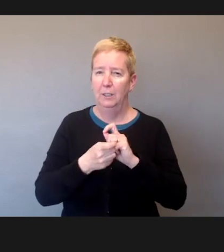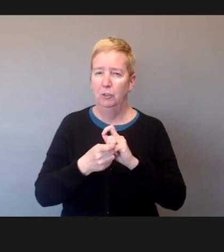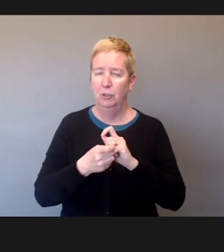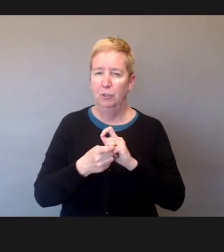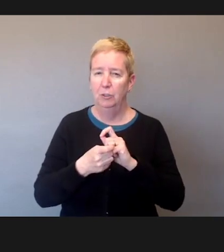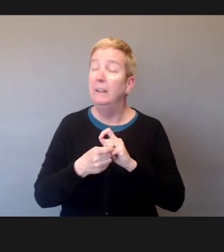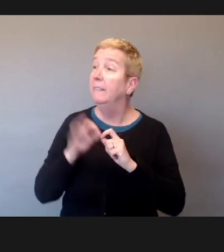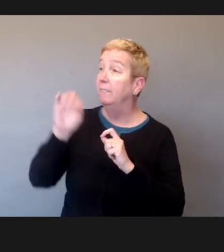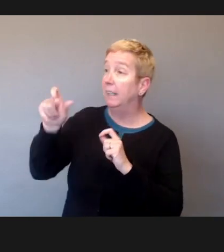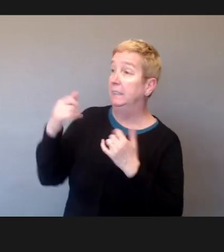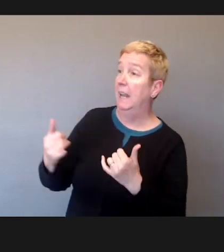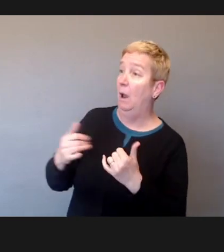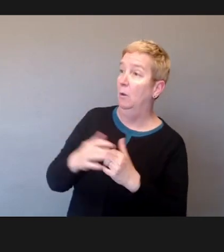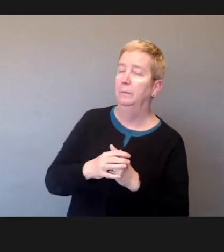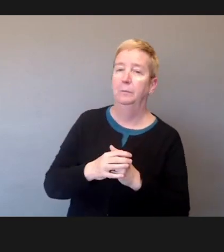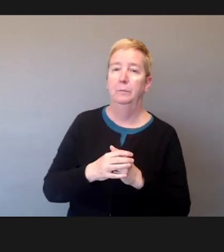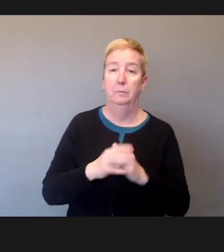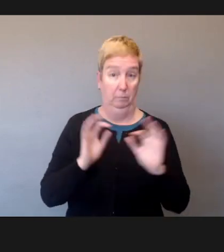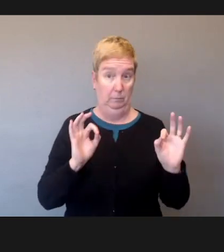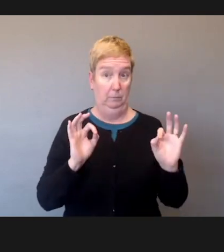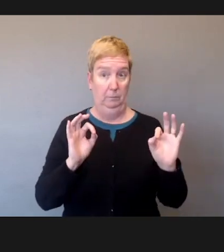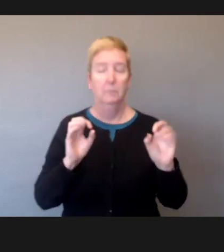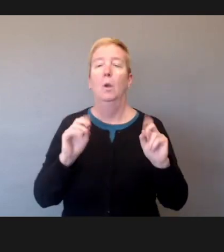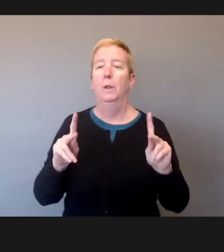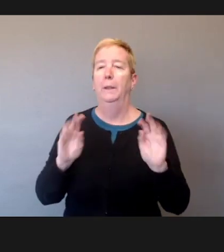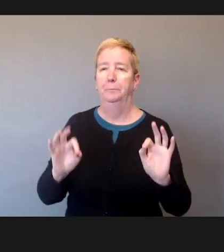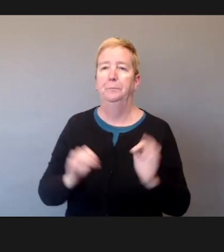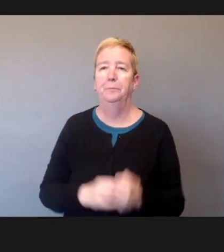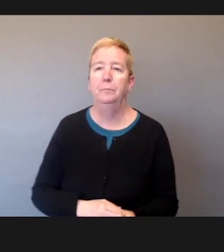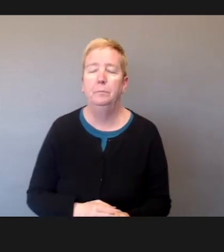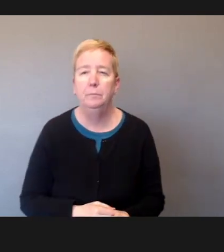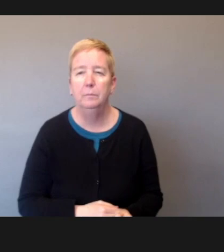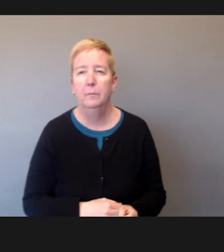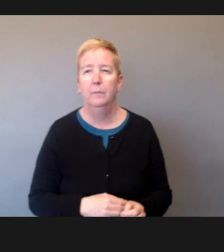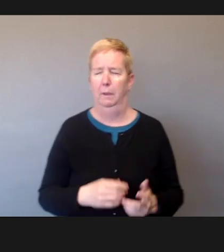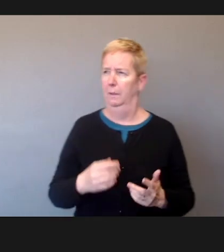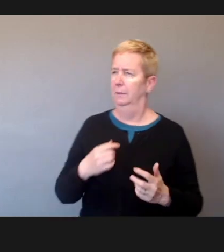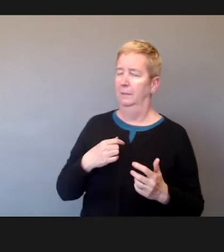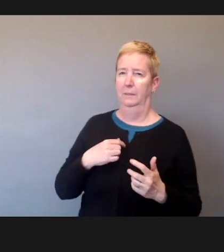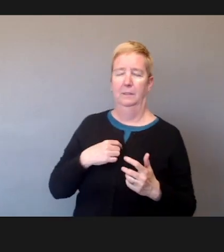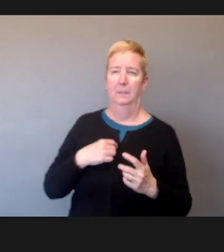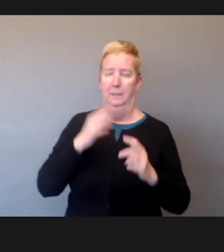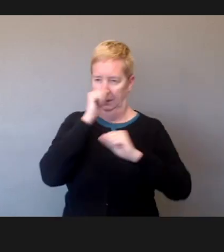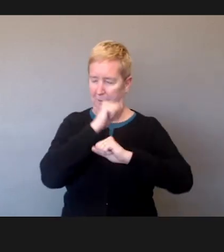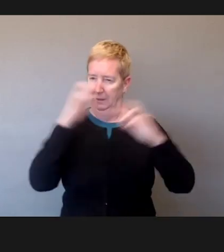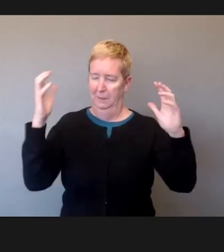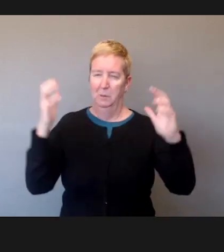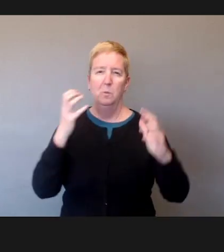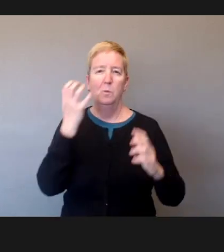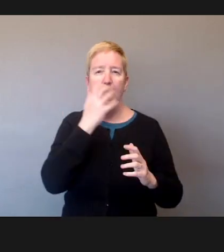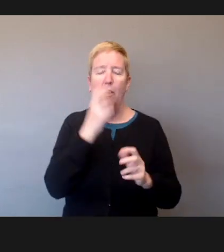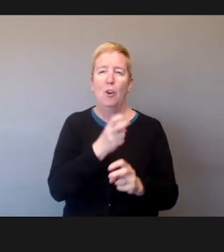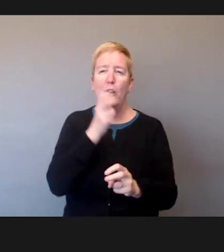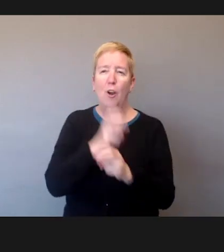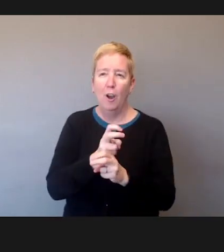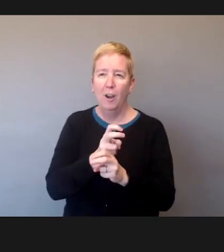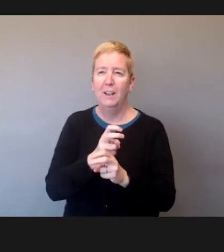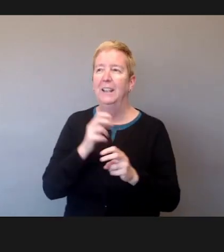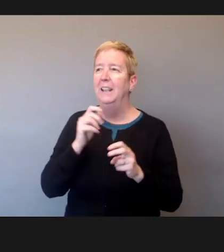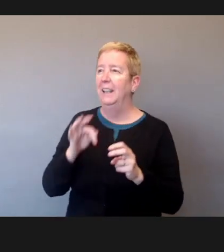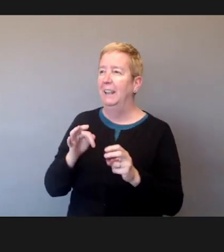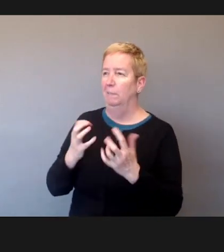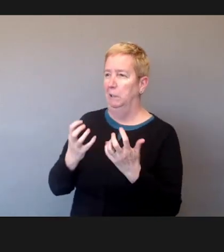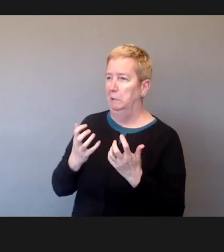settings. Okay, we got it. There we go. So I couldn't imagine how difficult it must be for a room full of